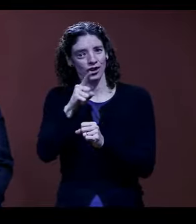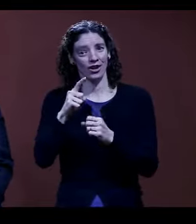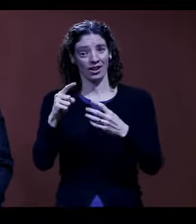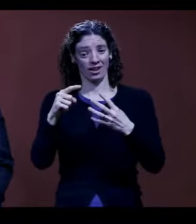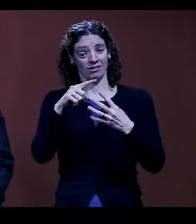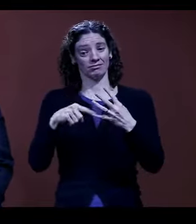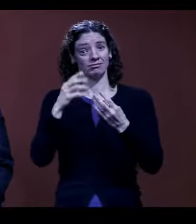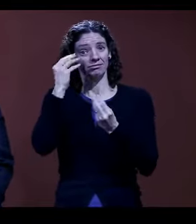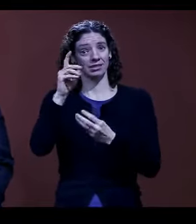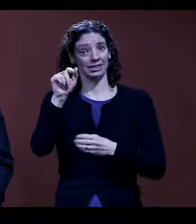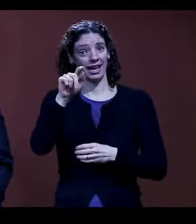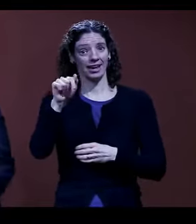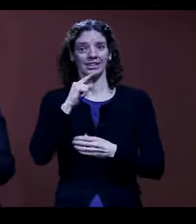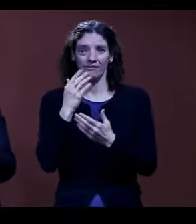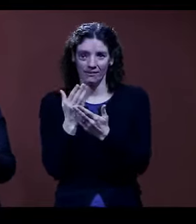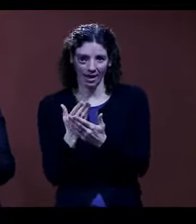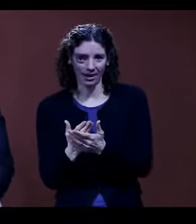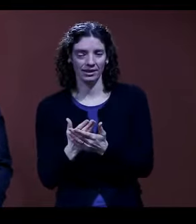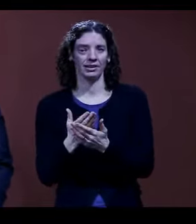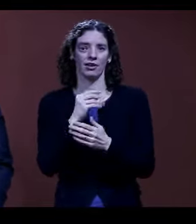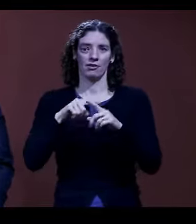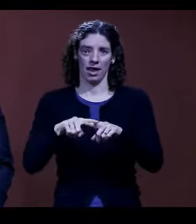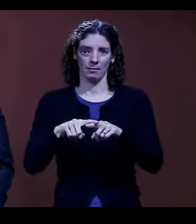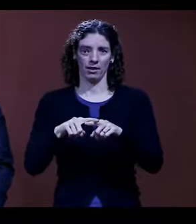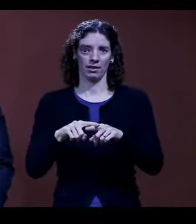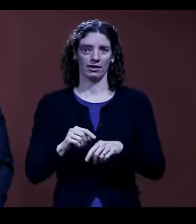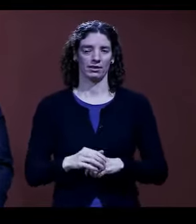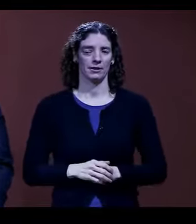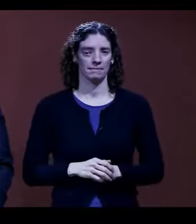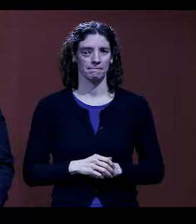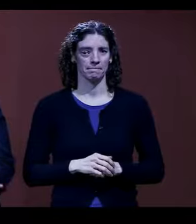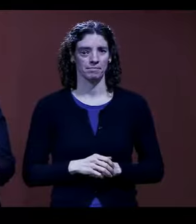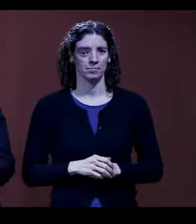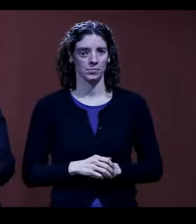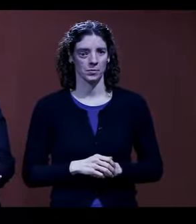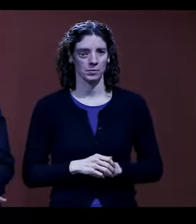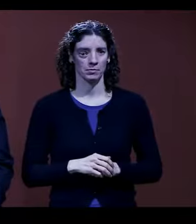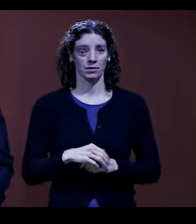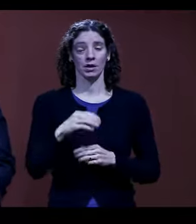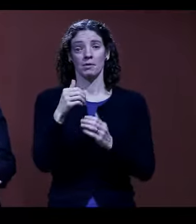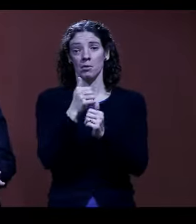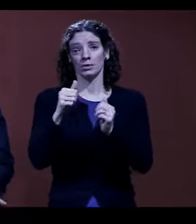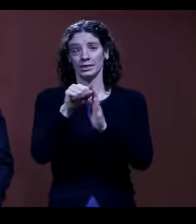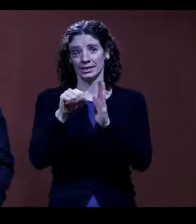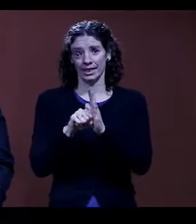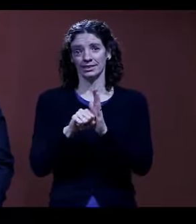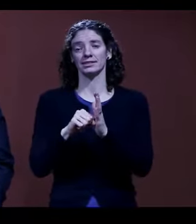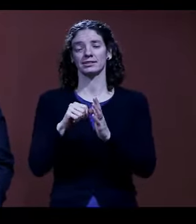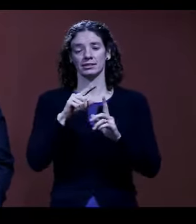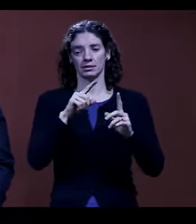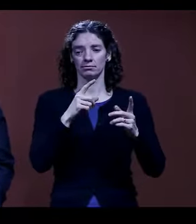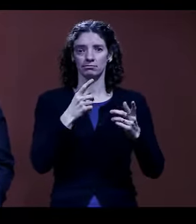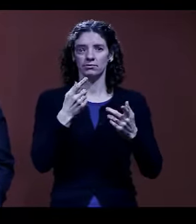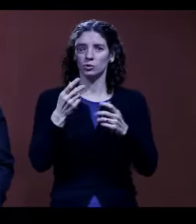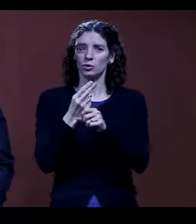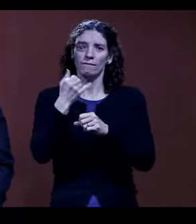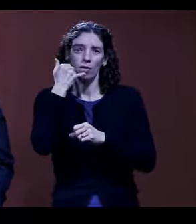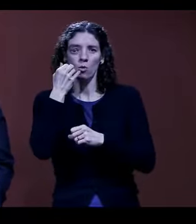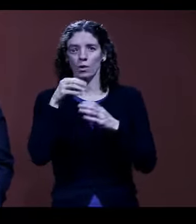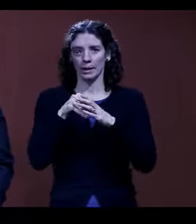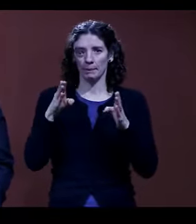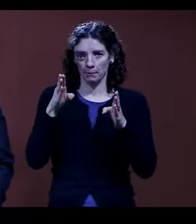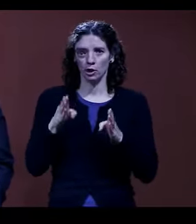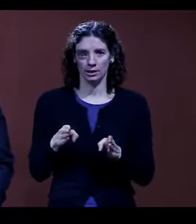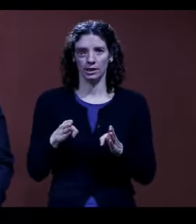in the SPP APR. Most states collect with some form of survey methodology, again, like phone or in person.